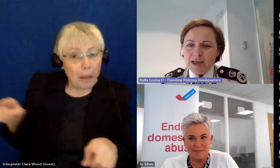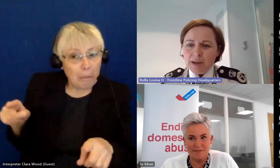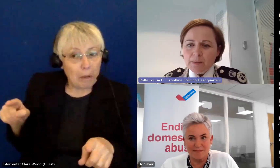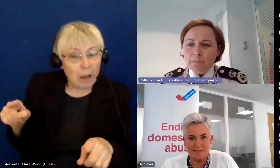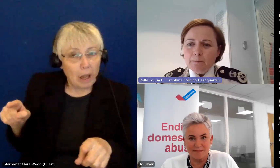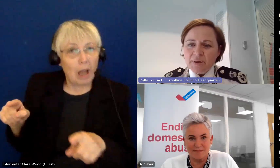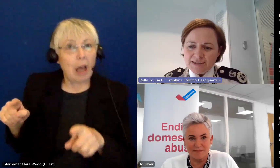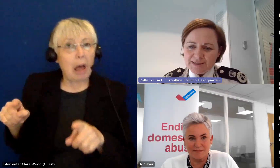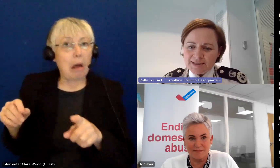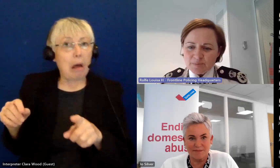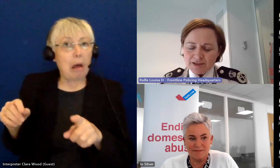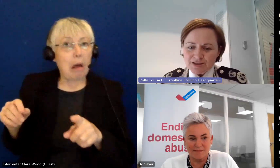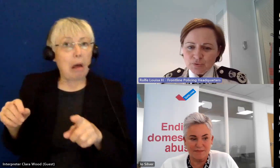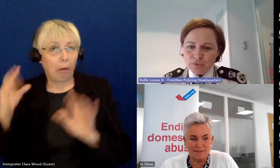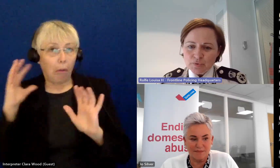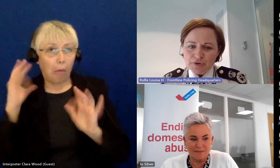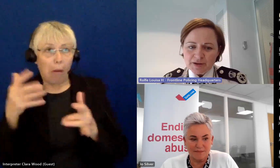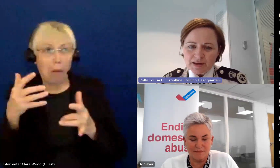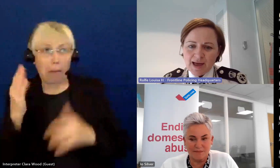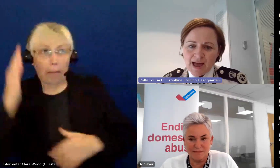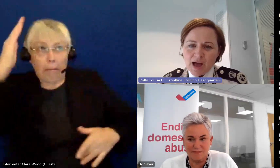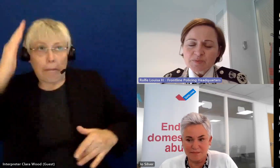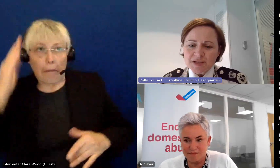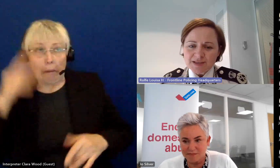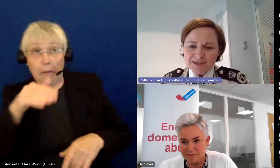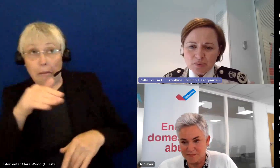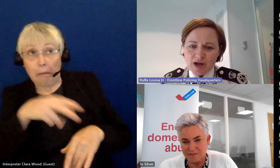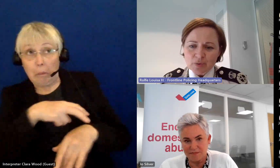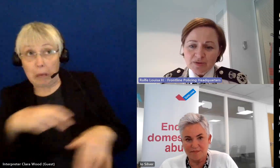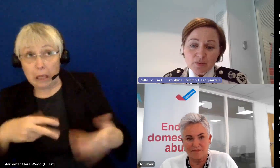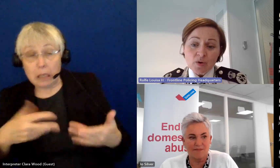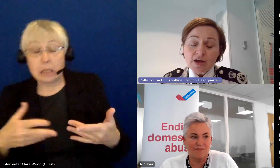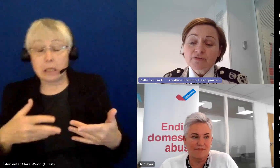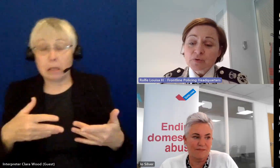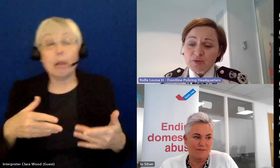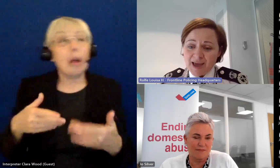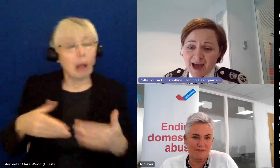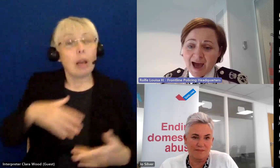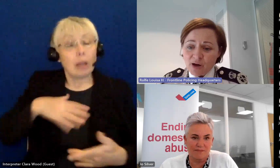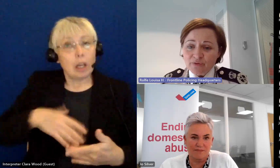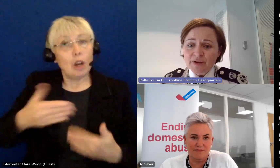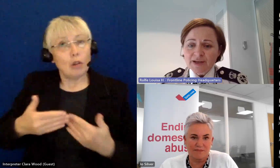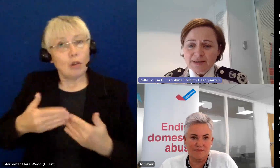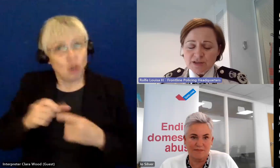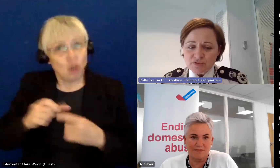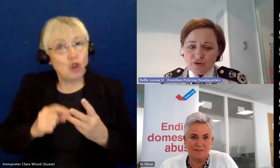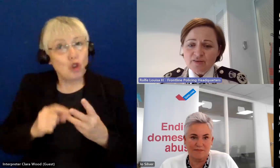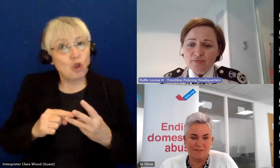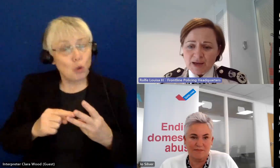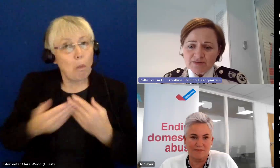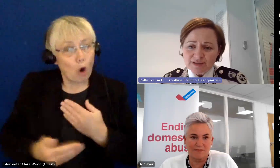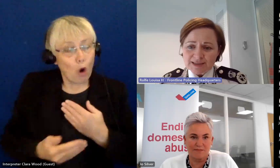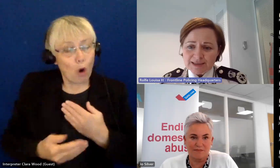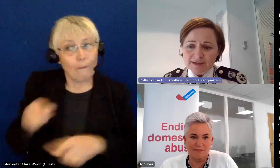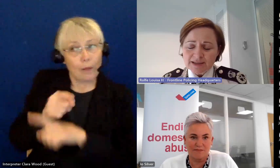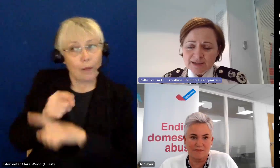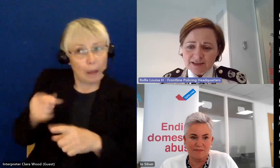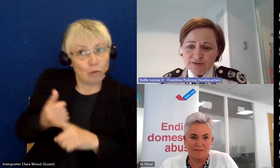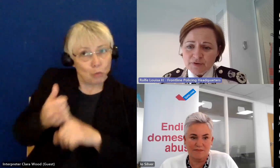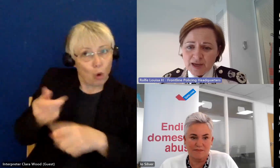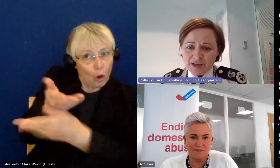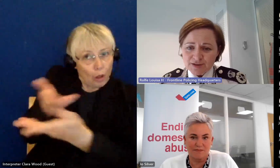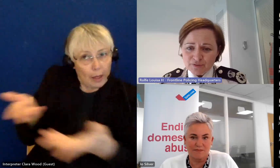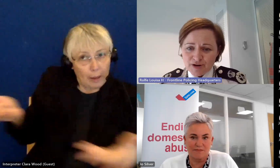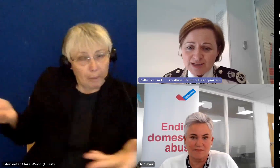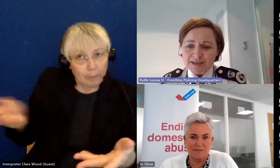forward. But this is about a tool that helps us to work with the workforce we have to drive better understanding